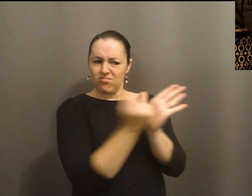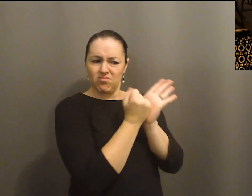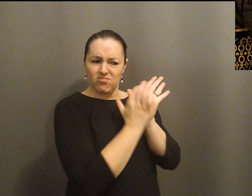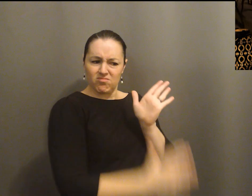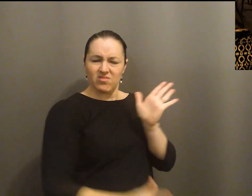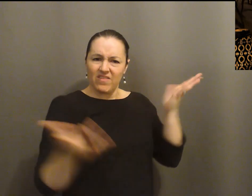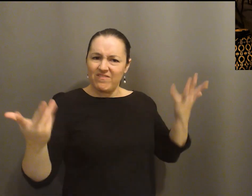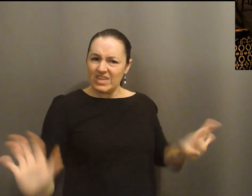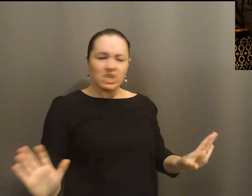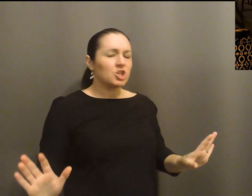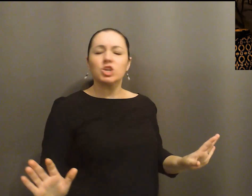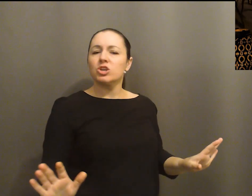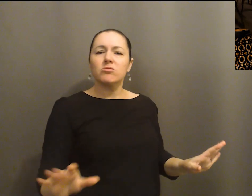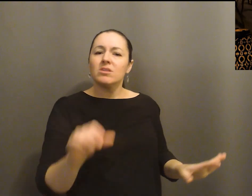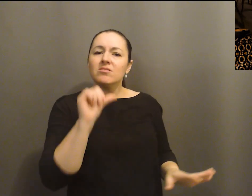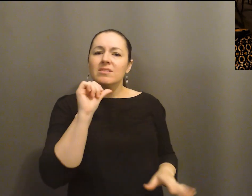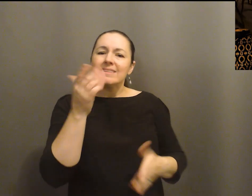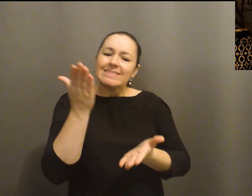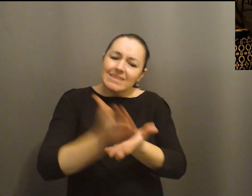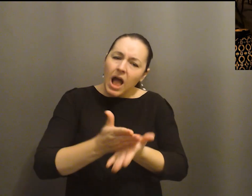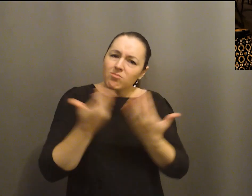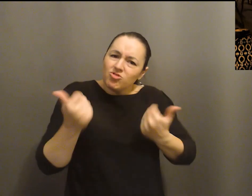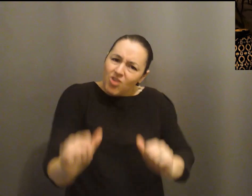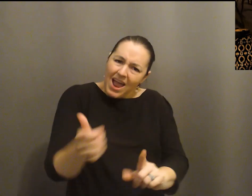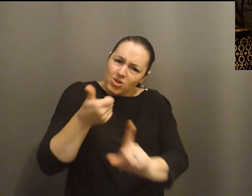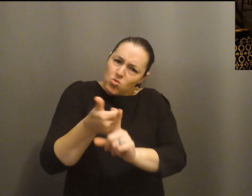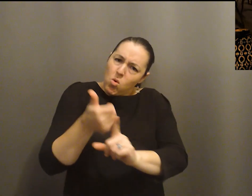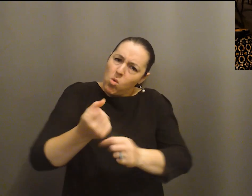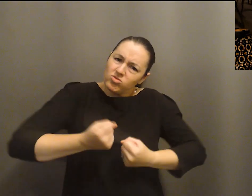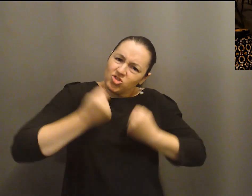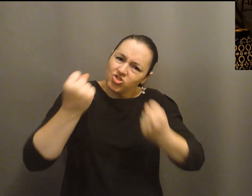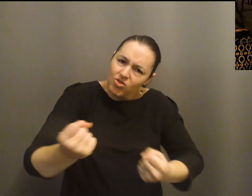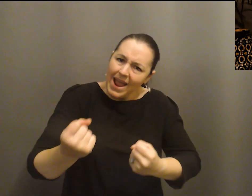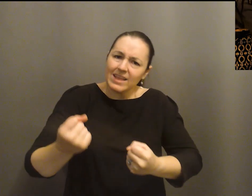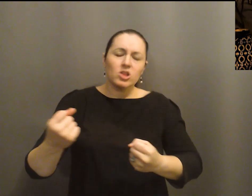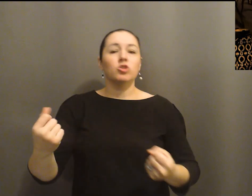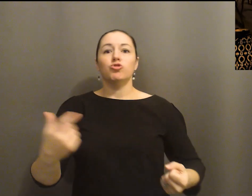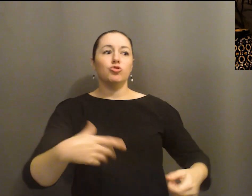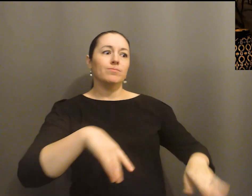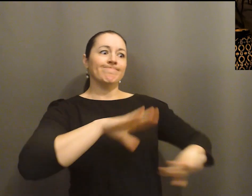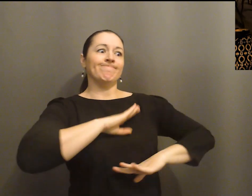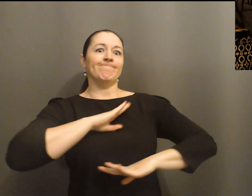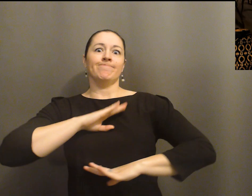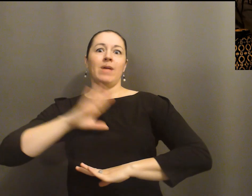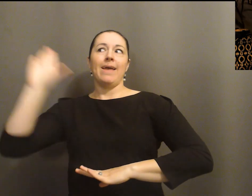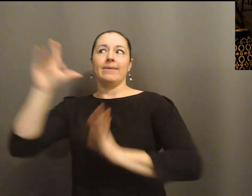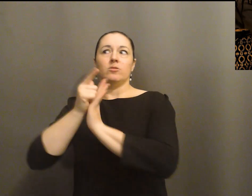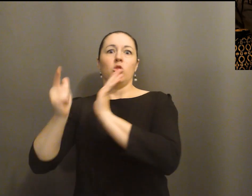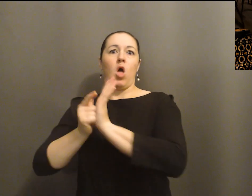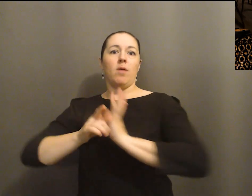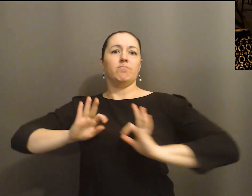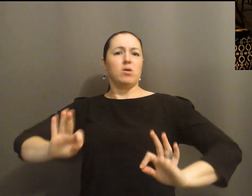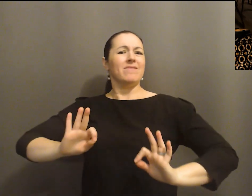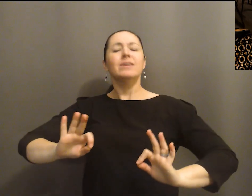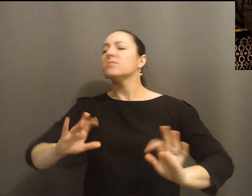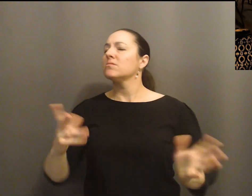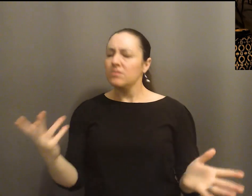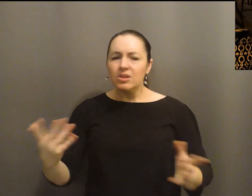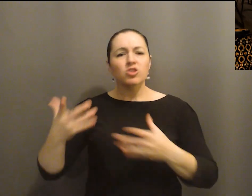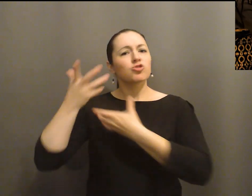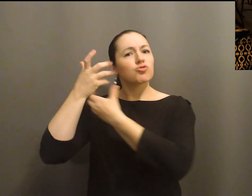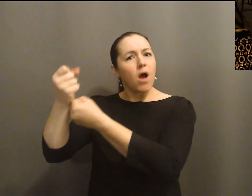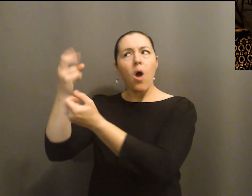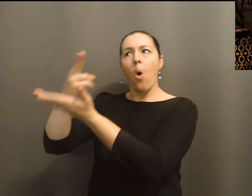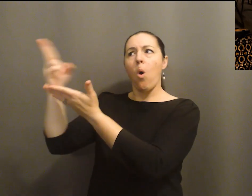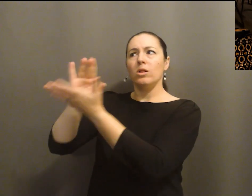do This in your own strength Stop living Under the obligation Of fulfilling the law Perfectly And start trusting The Holy Spirit To do in you What you